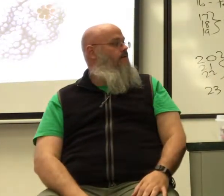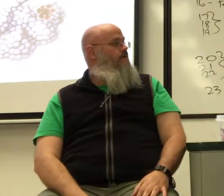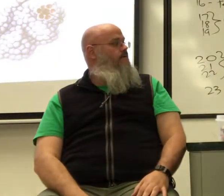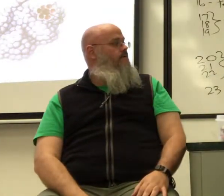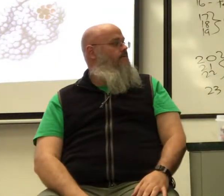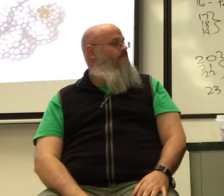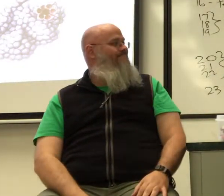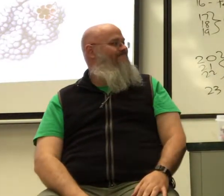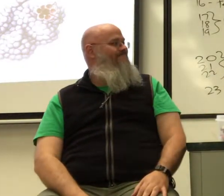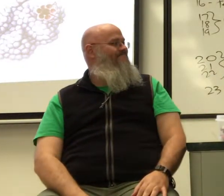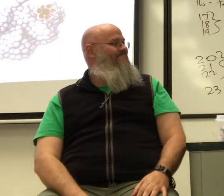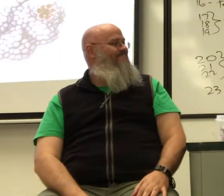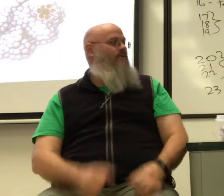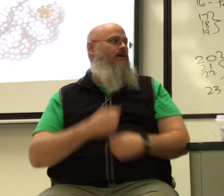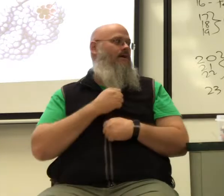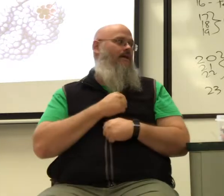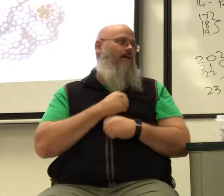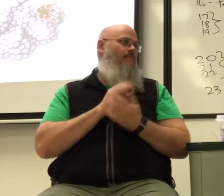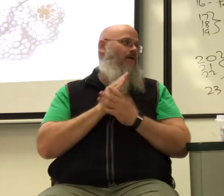alveolus.